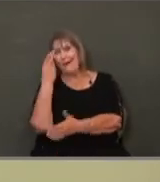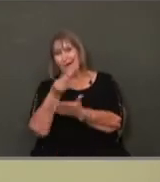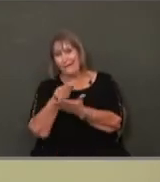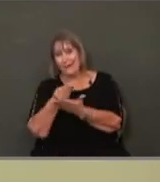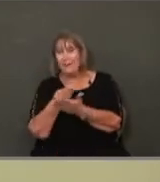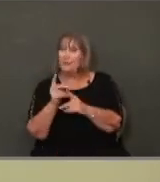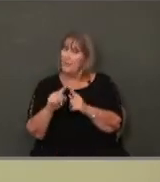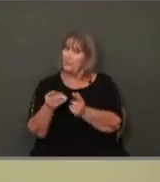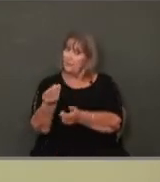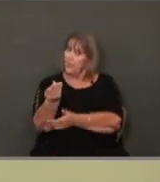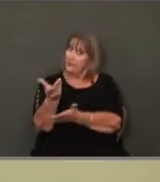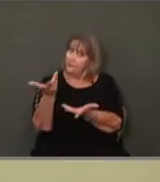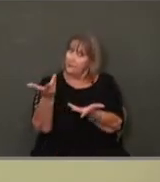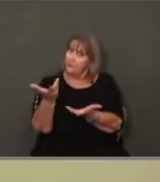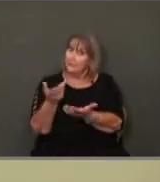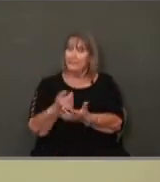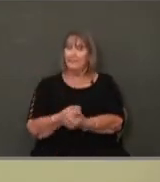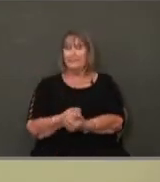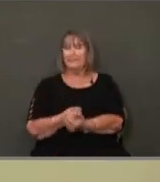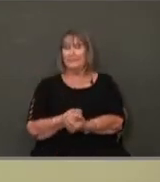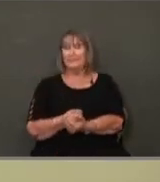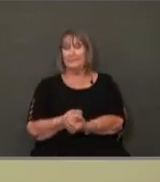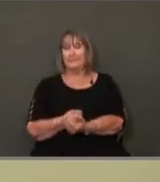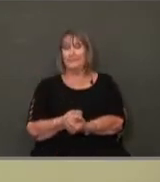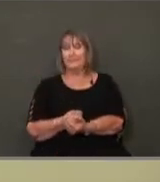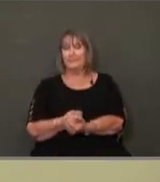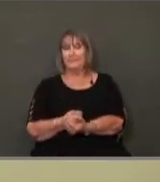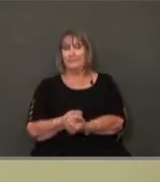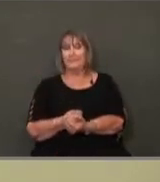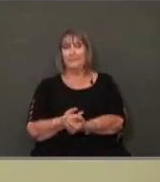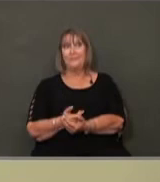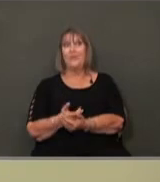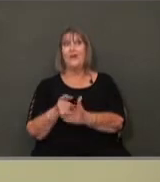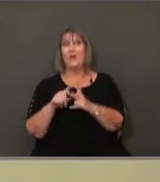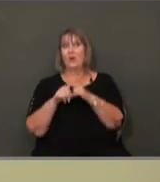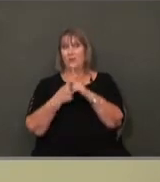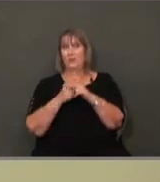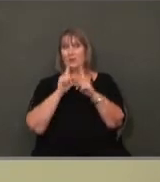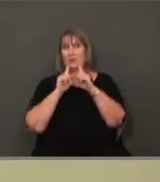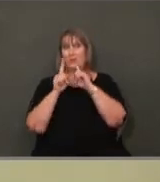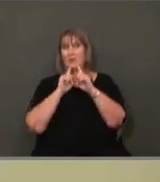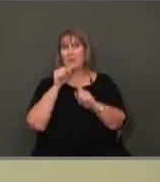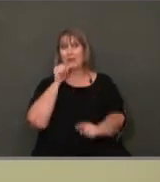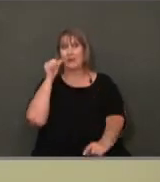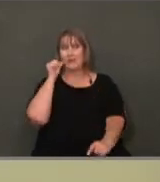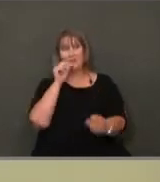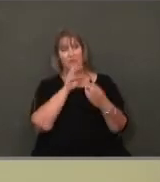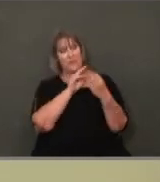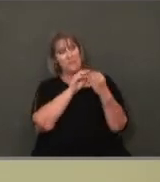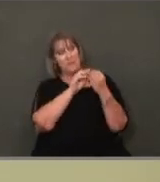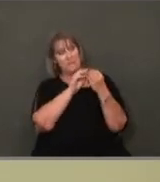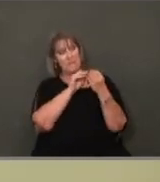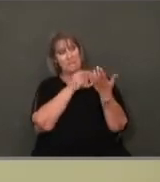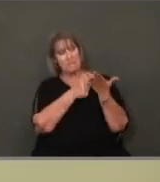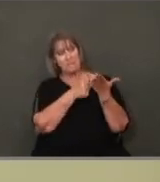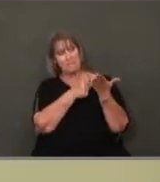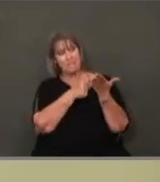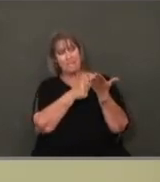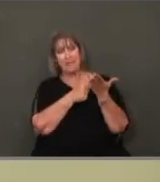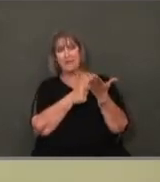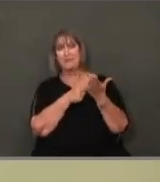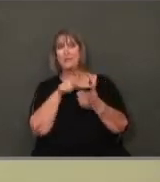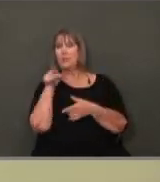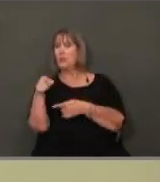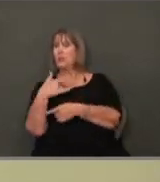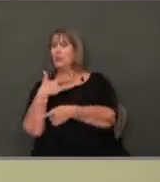money, right? And I'll tell you that we had this conversation yesterday. It may not be a lot of money to you, right? It may not